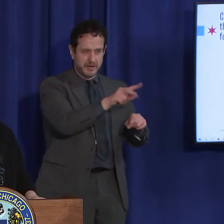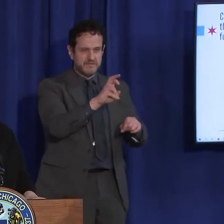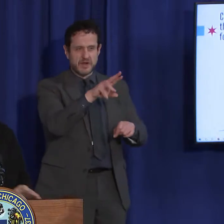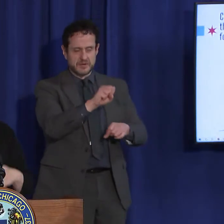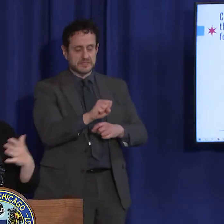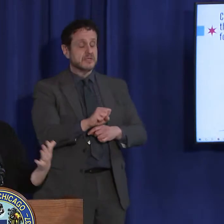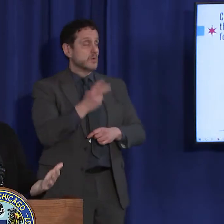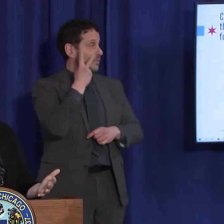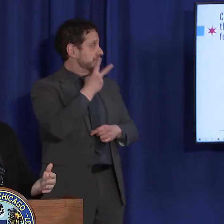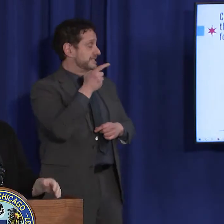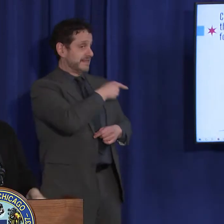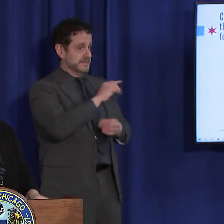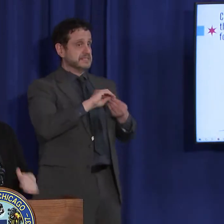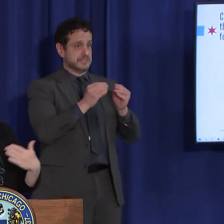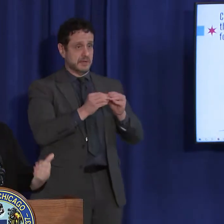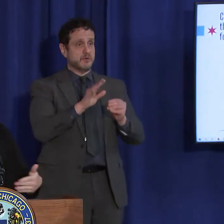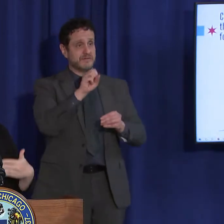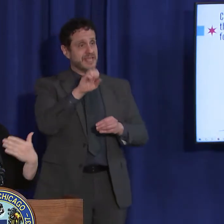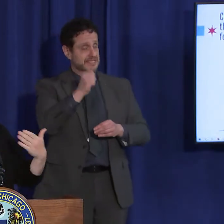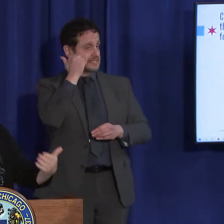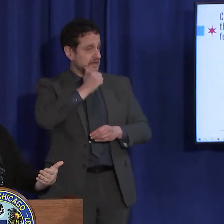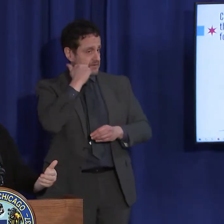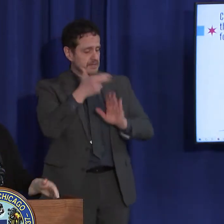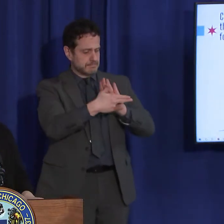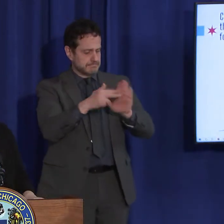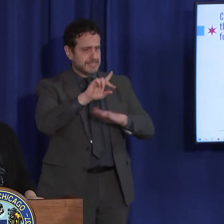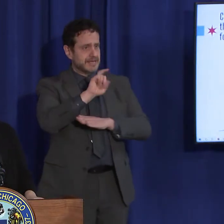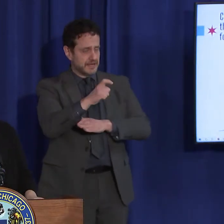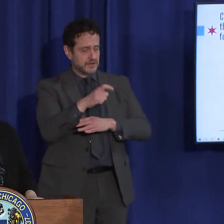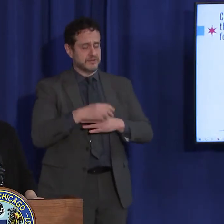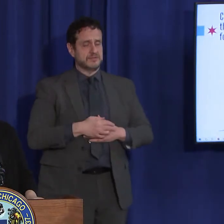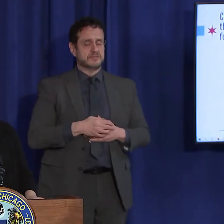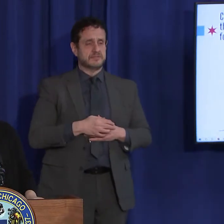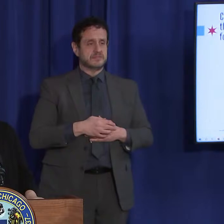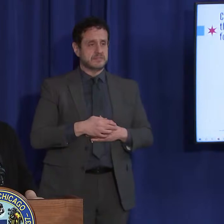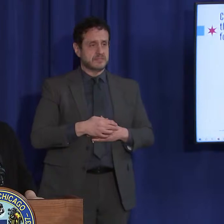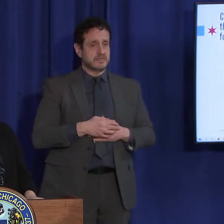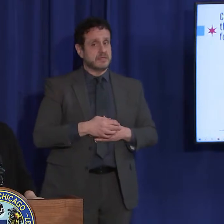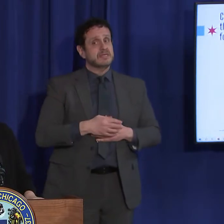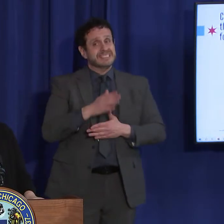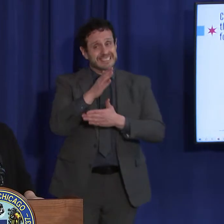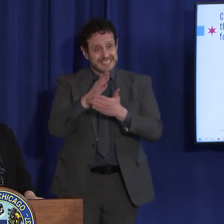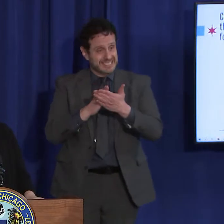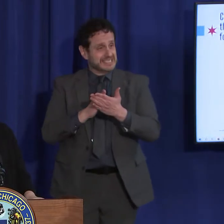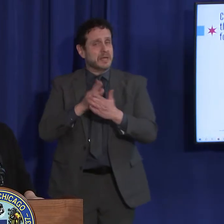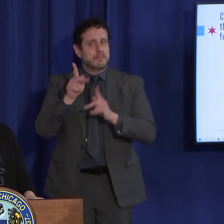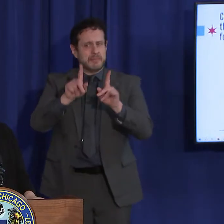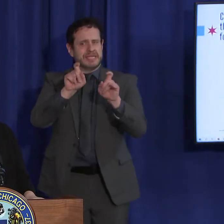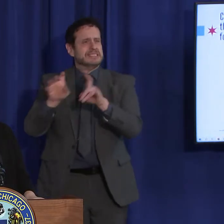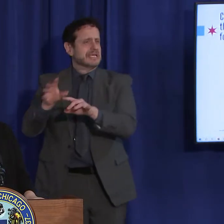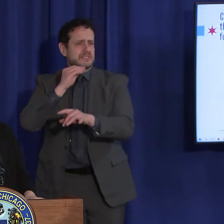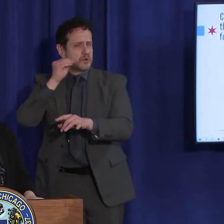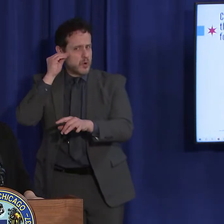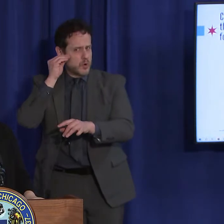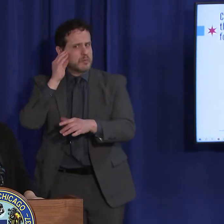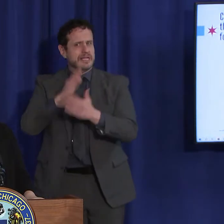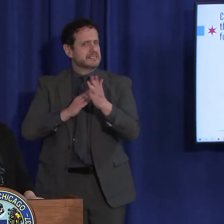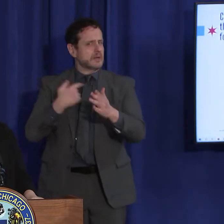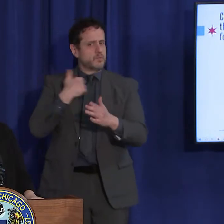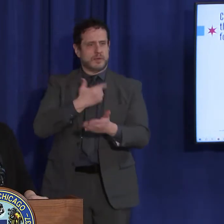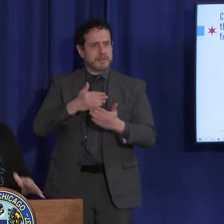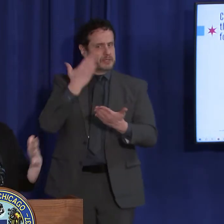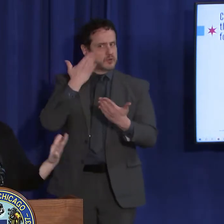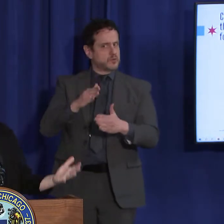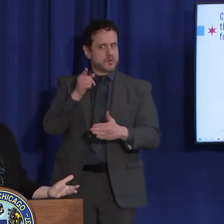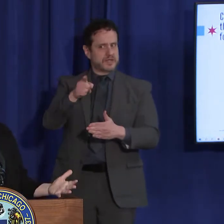day diagnosed using the estimates of how many go undiagnosed or are tested at home, we're now at a point